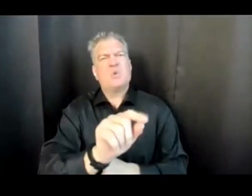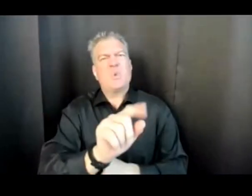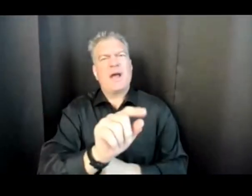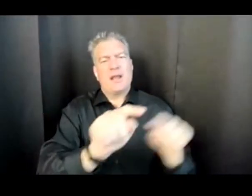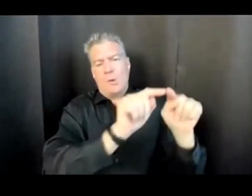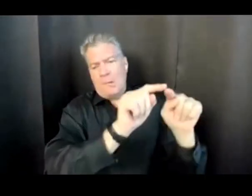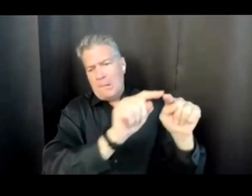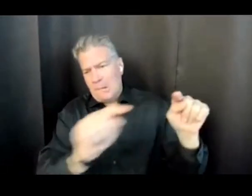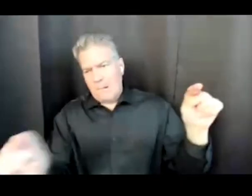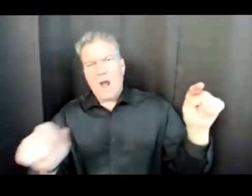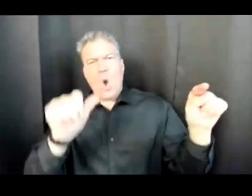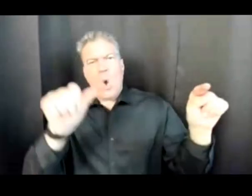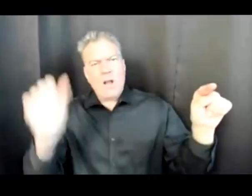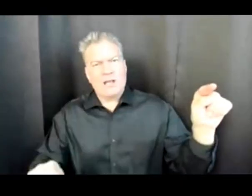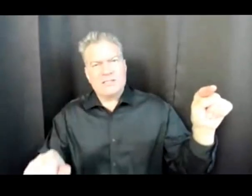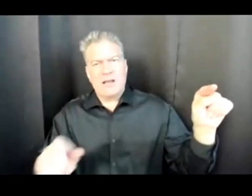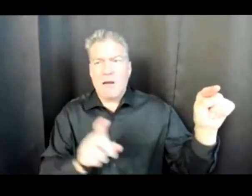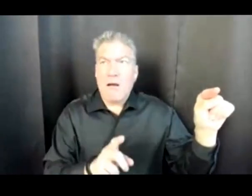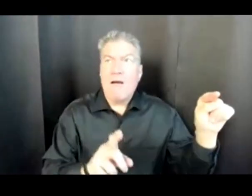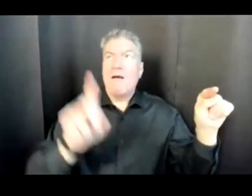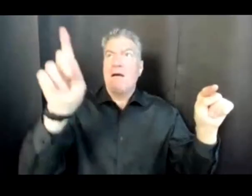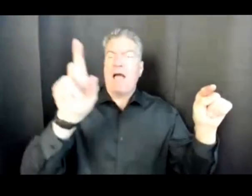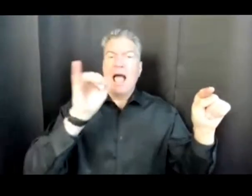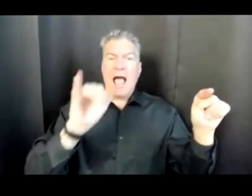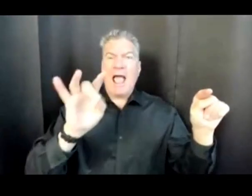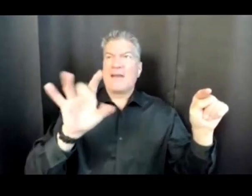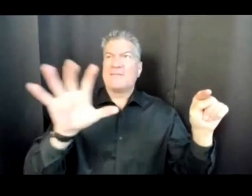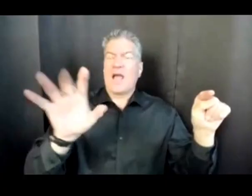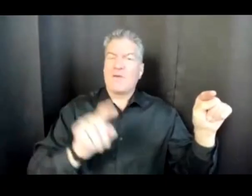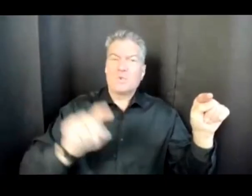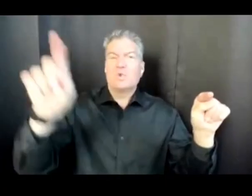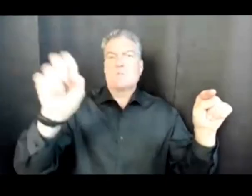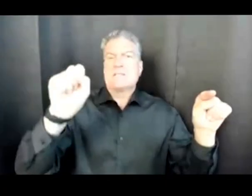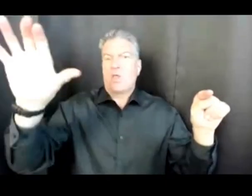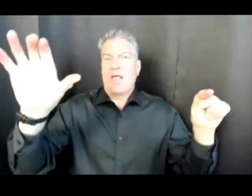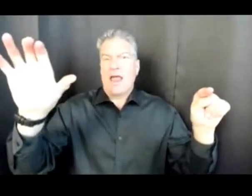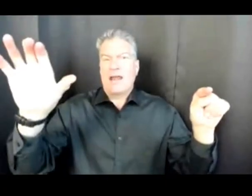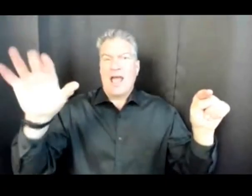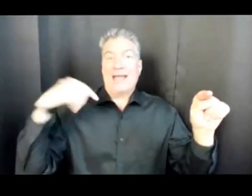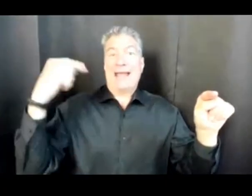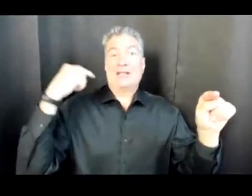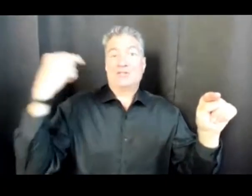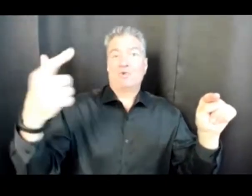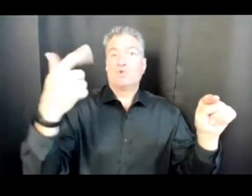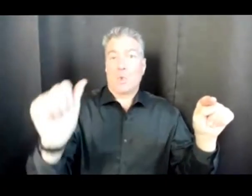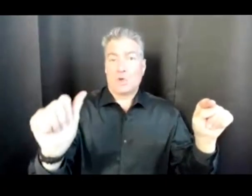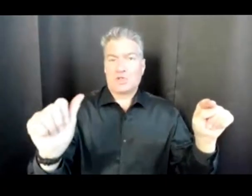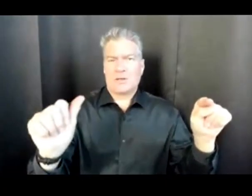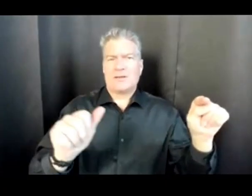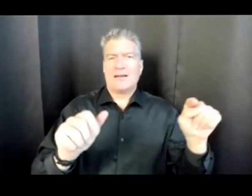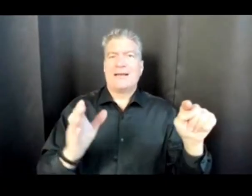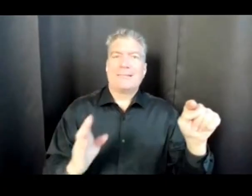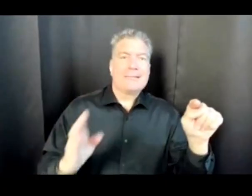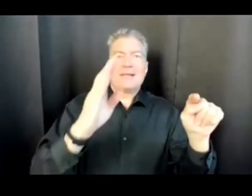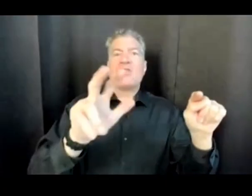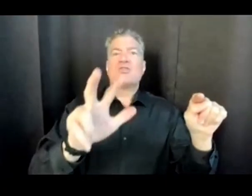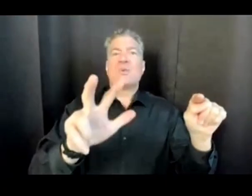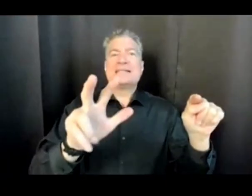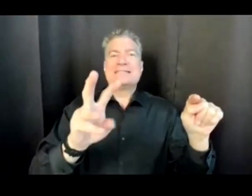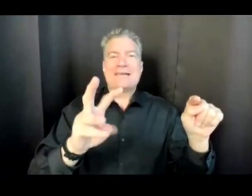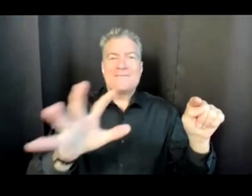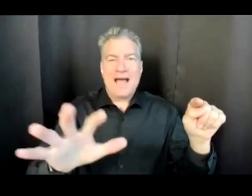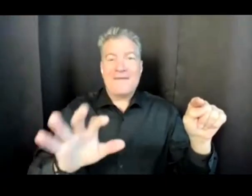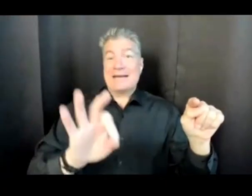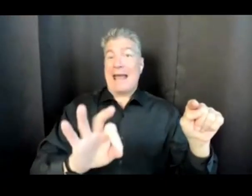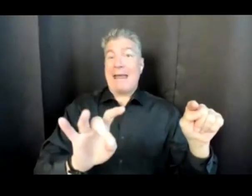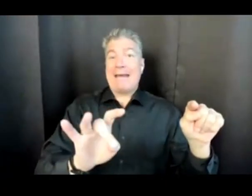the I-85 corridor, all the way to South Carolina, up to Gainesville, Georgia, up the 365, 985 corridor,